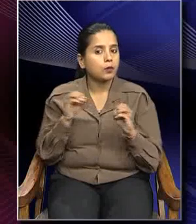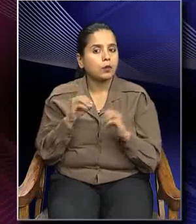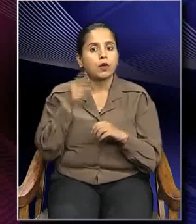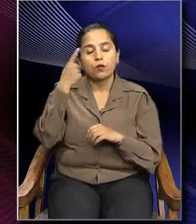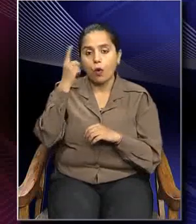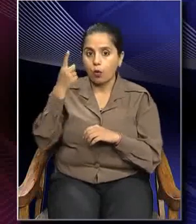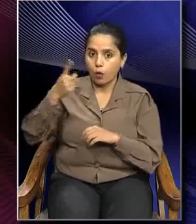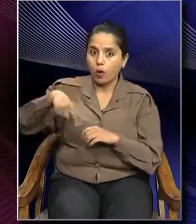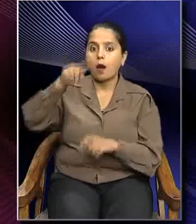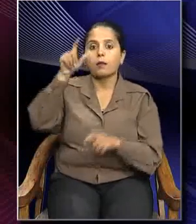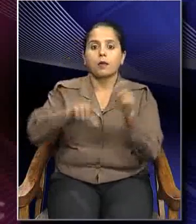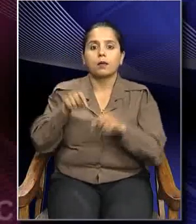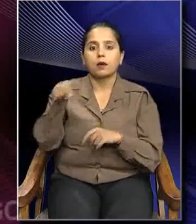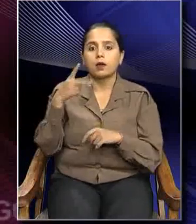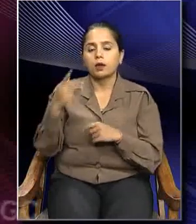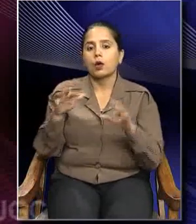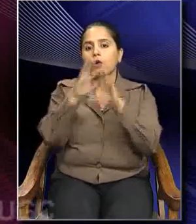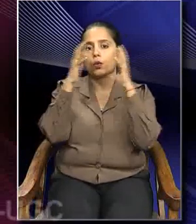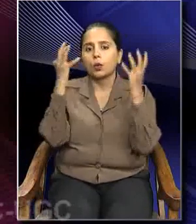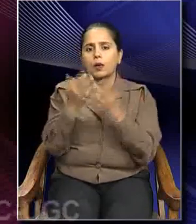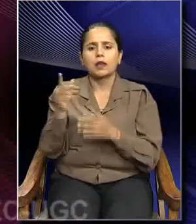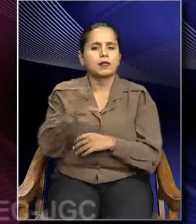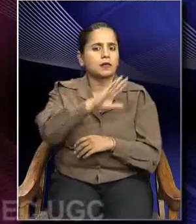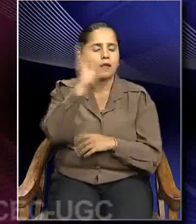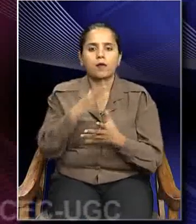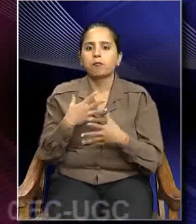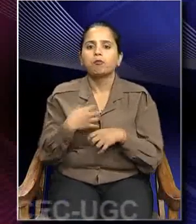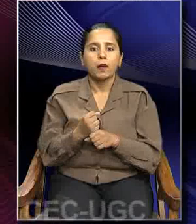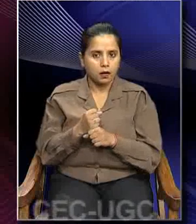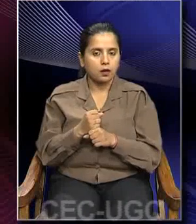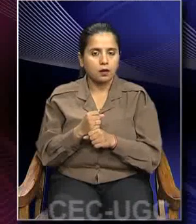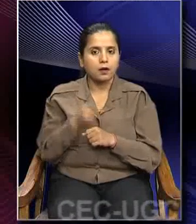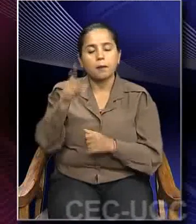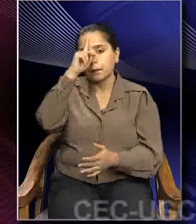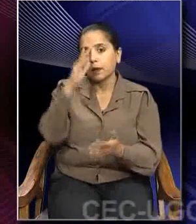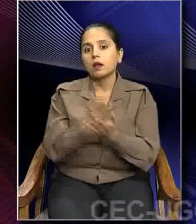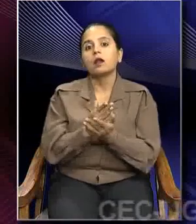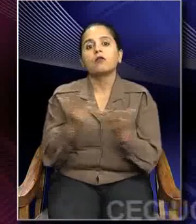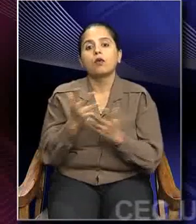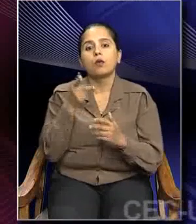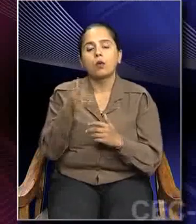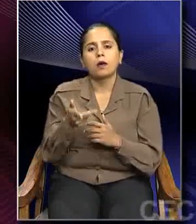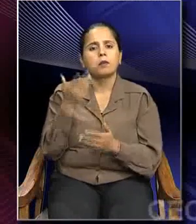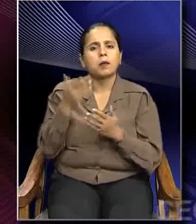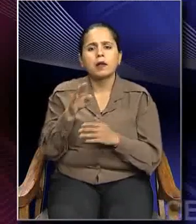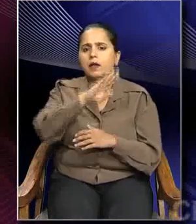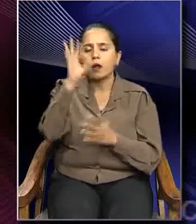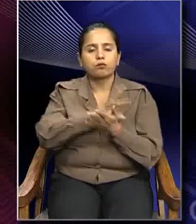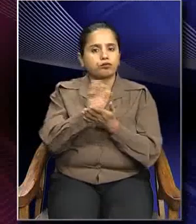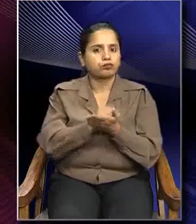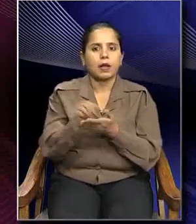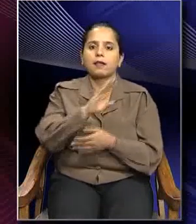them, this world was never created and they believe that it will never be